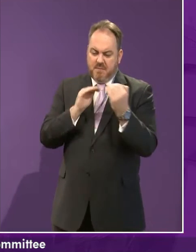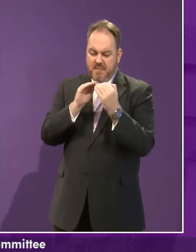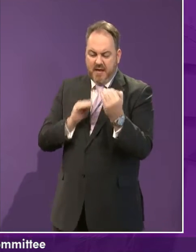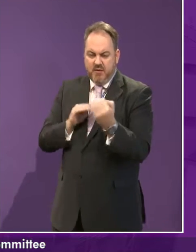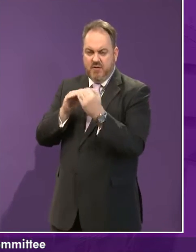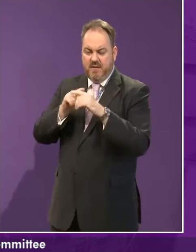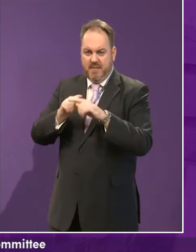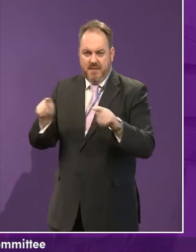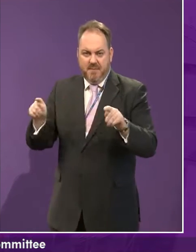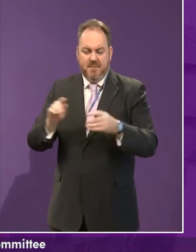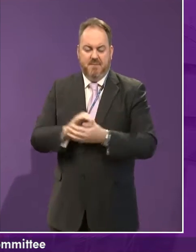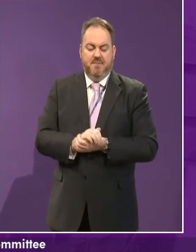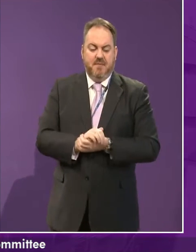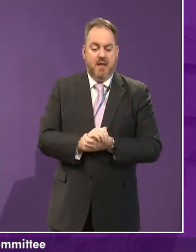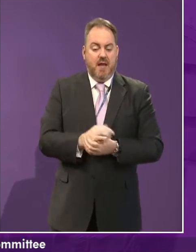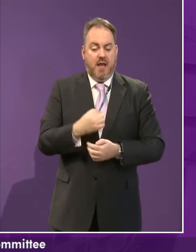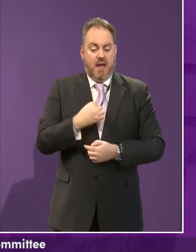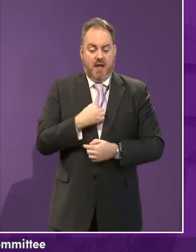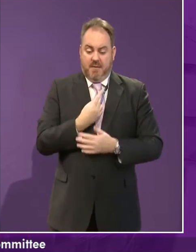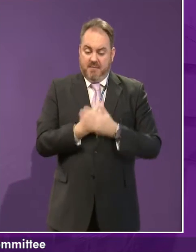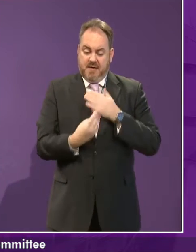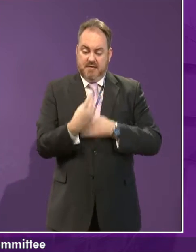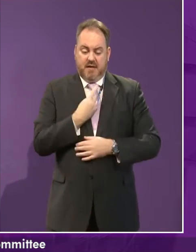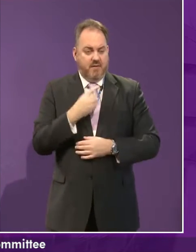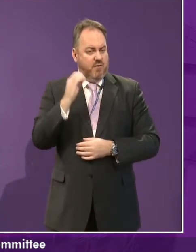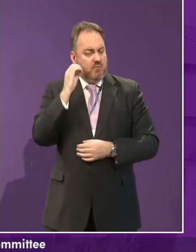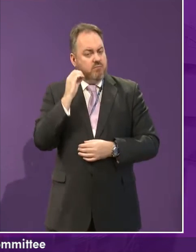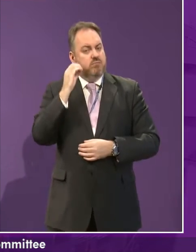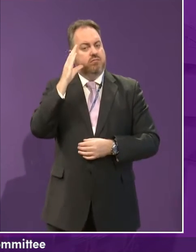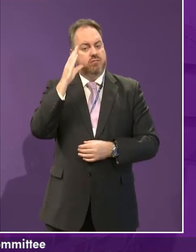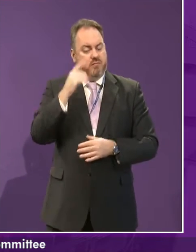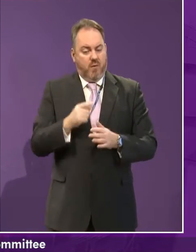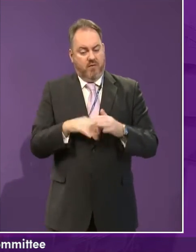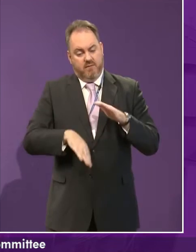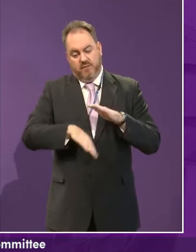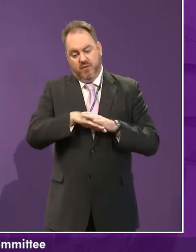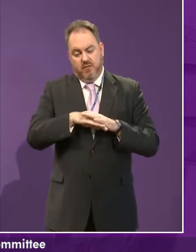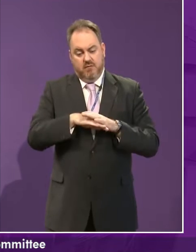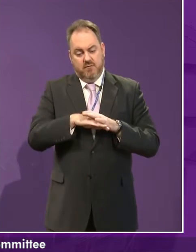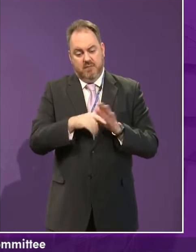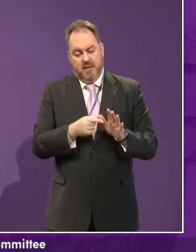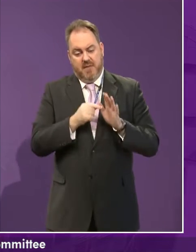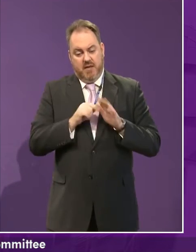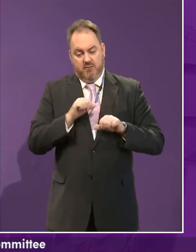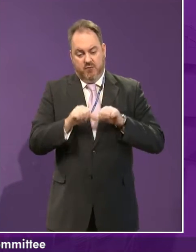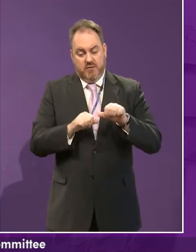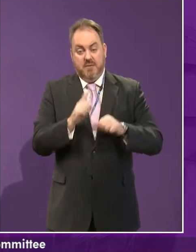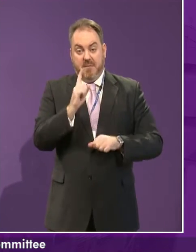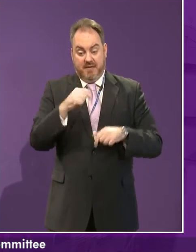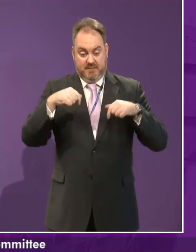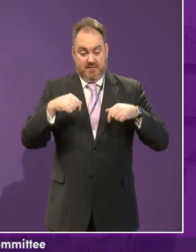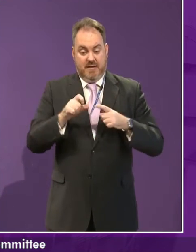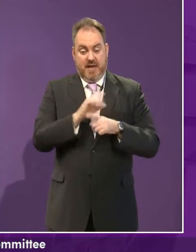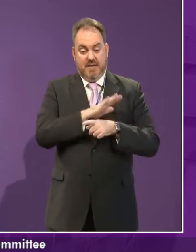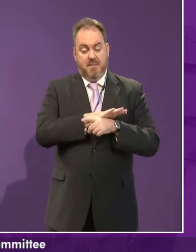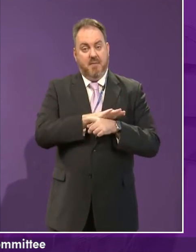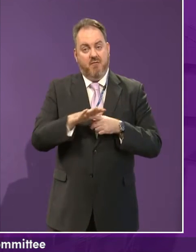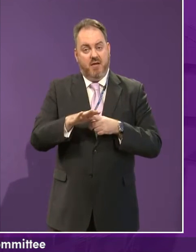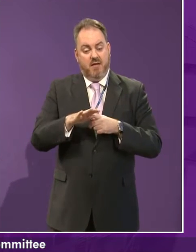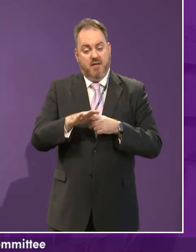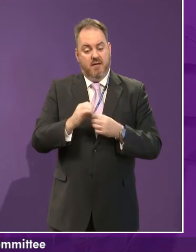I'm not totally familiar with it, other than at Edinburgh, the